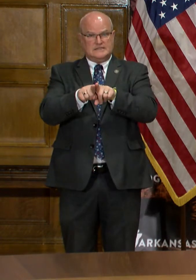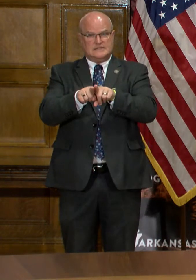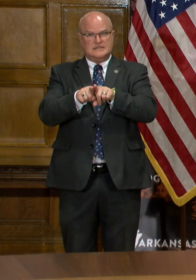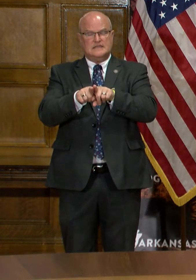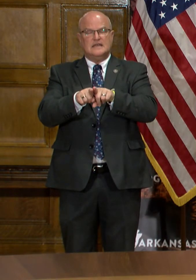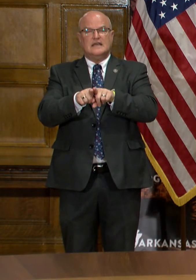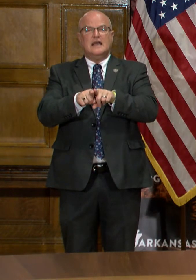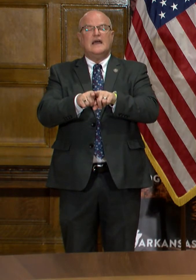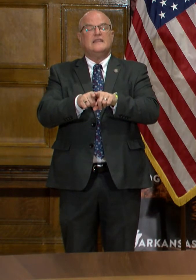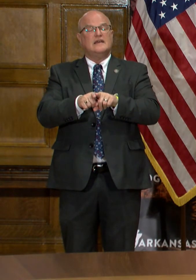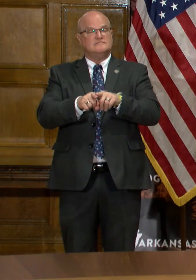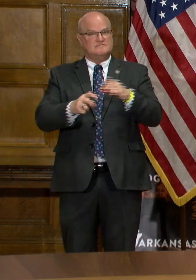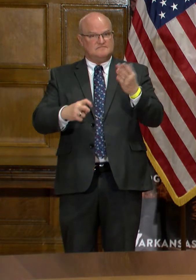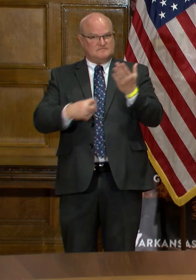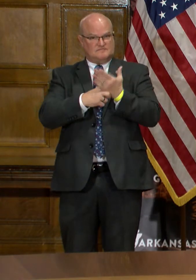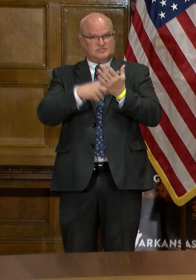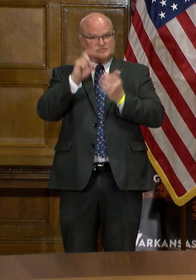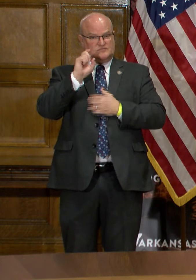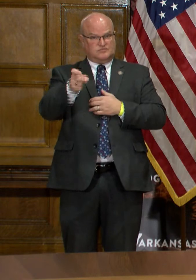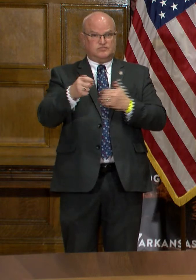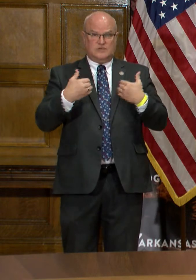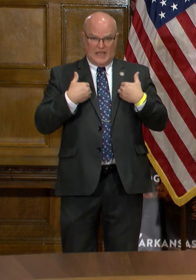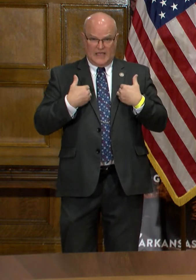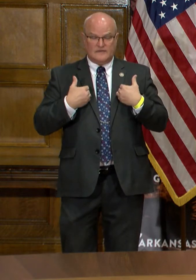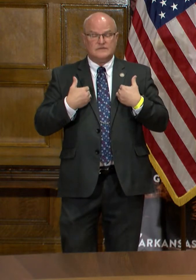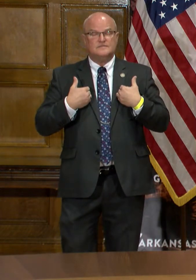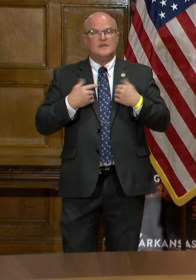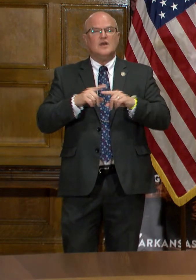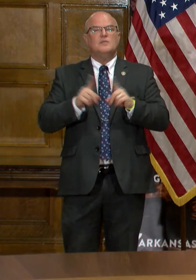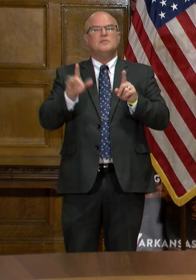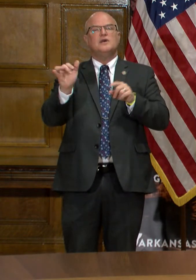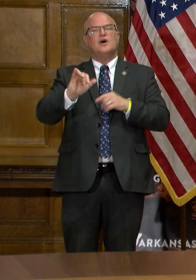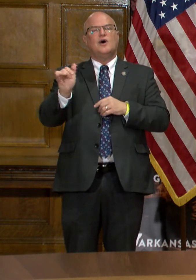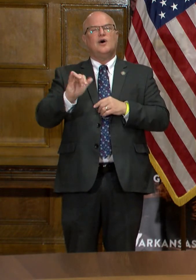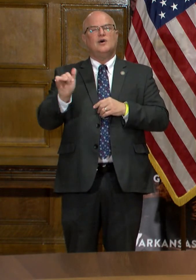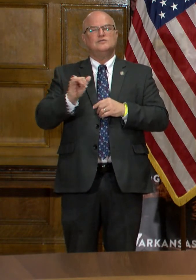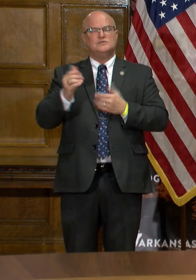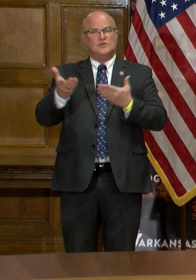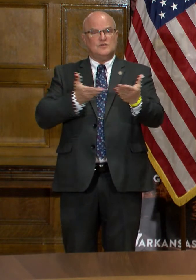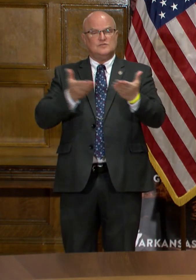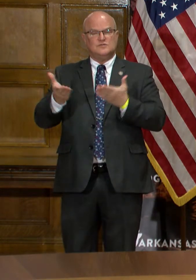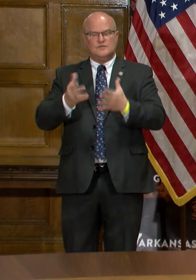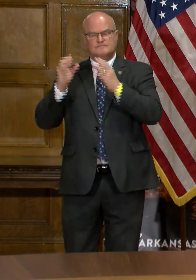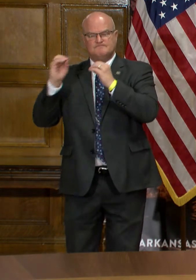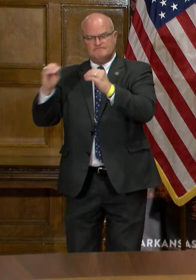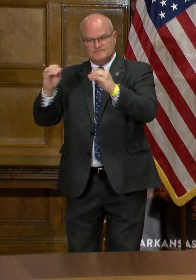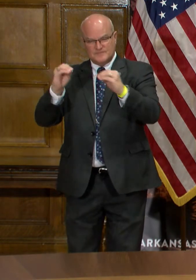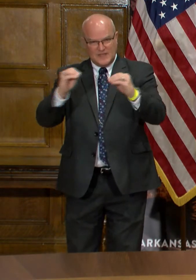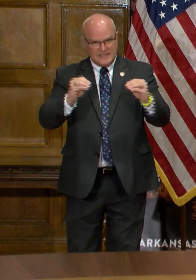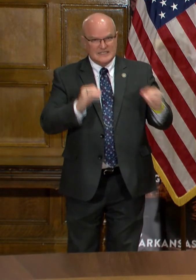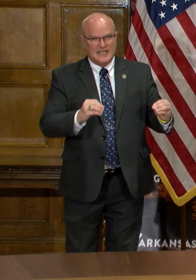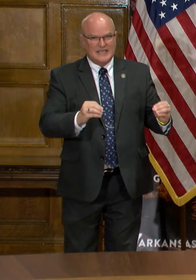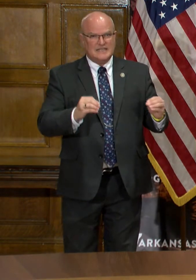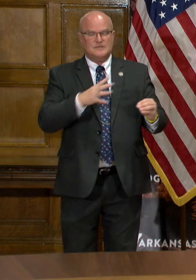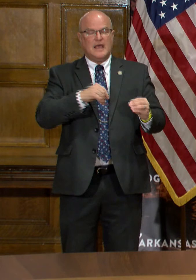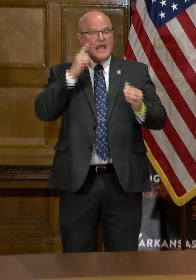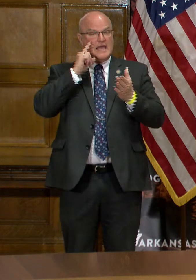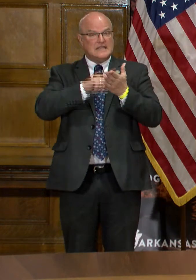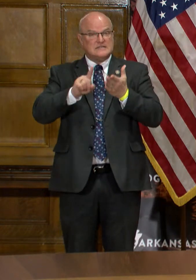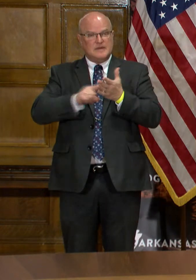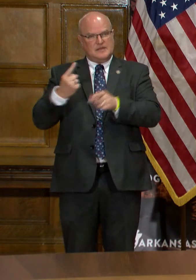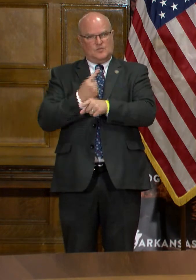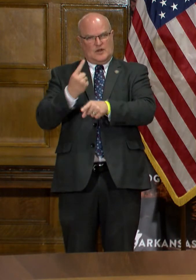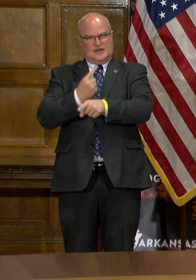They have issued fines in certain circumstances, but also have served to educate them and inspect